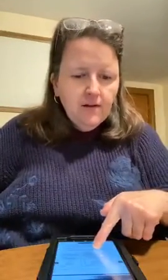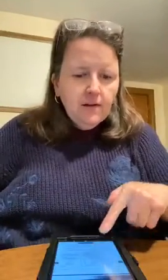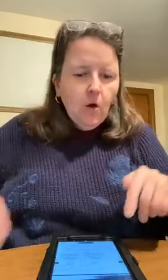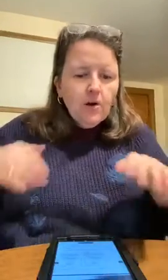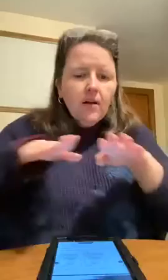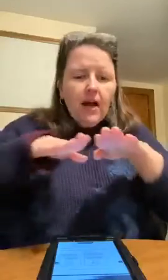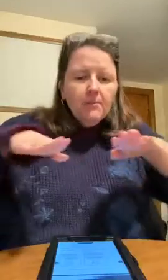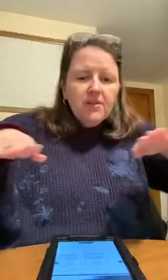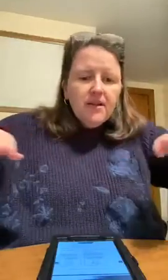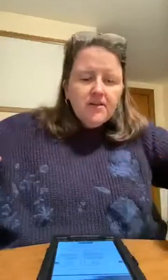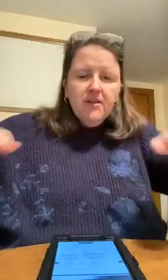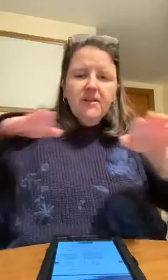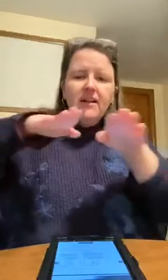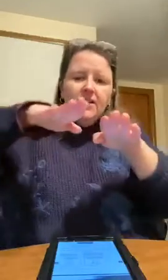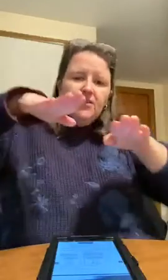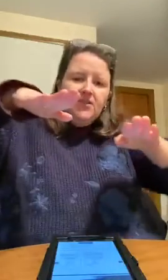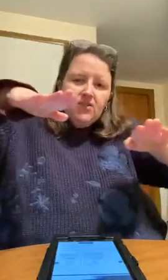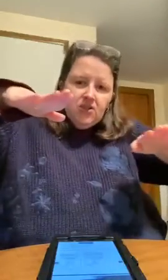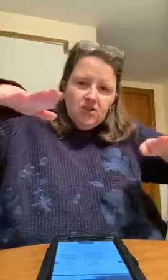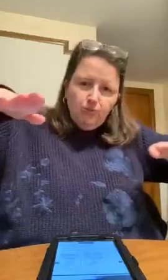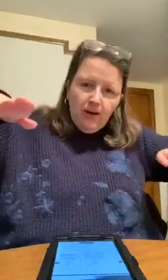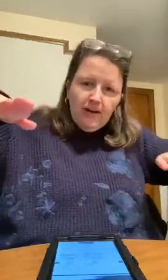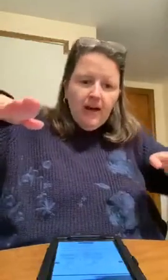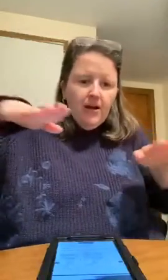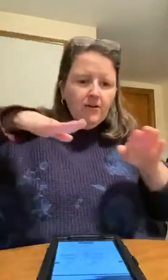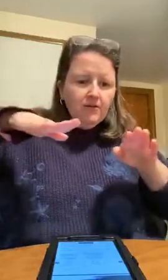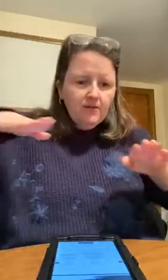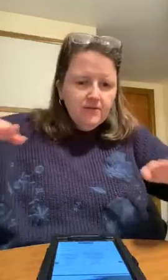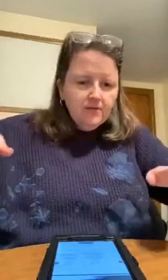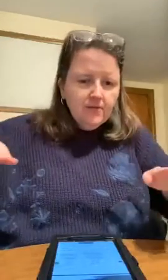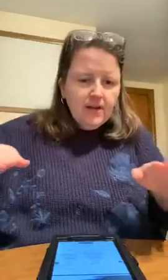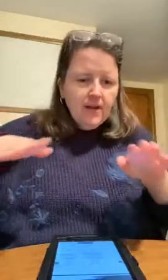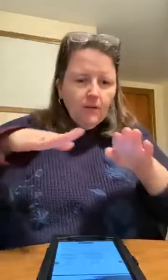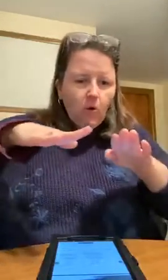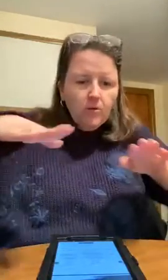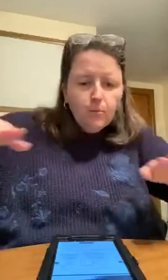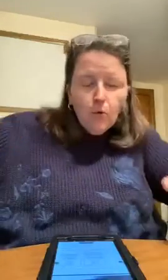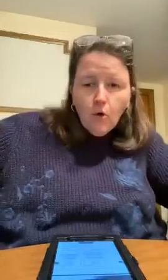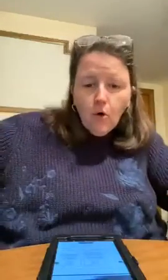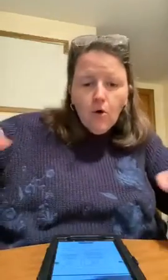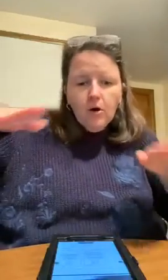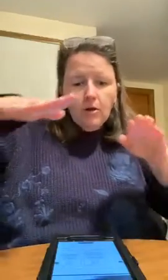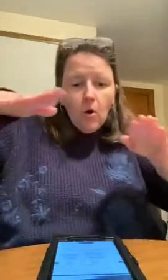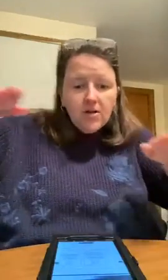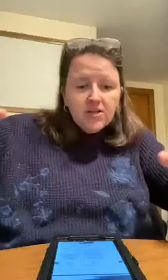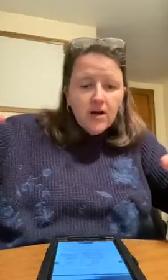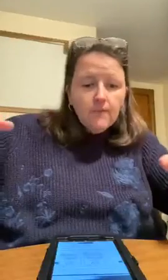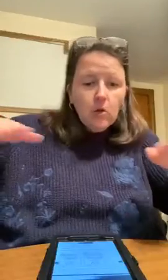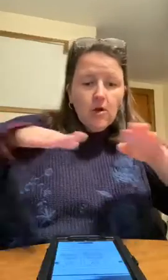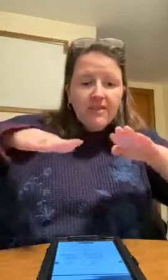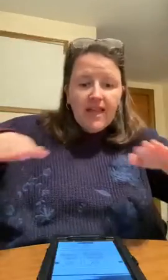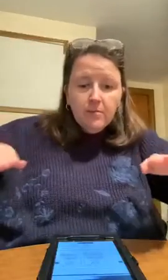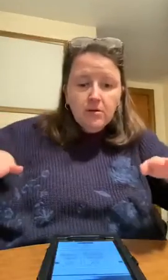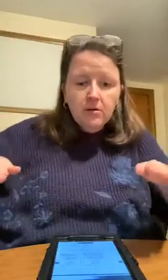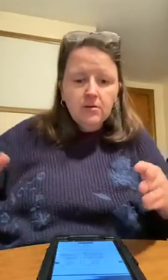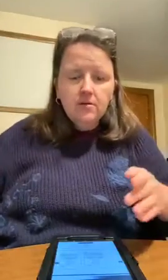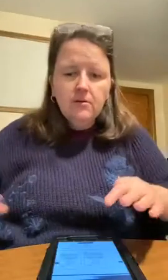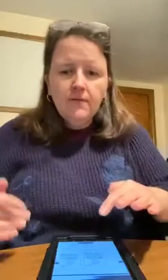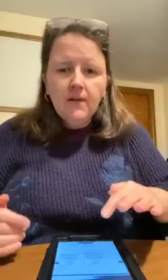Longer objects, you can kind of just spread it out. And, okay, a long board, a long shelf, a long table, okay,